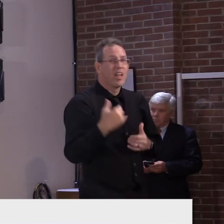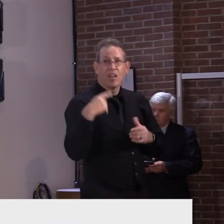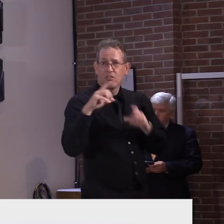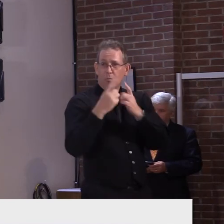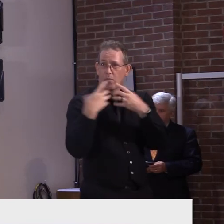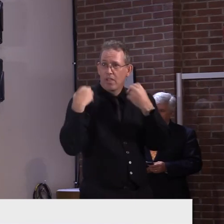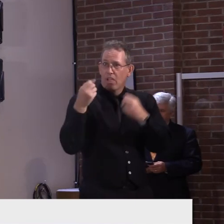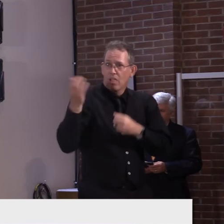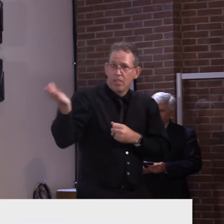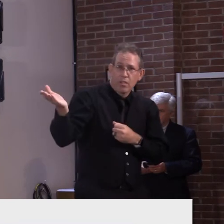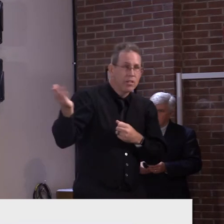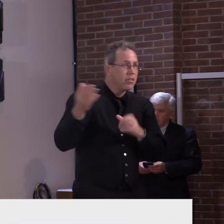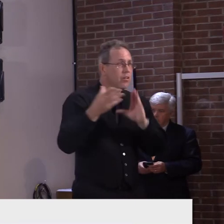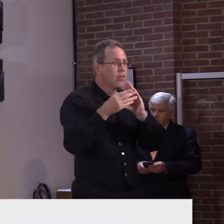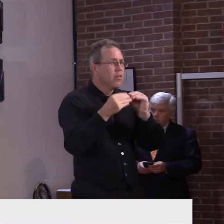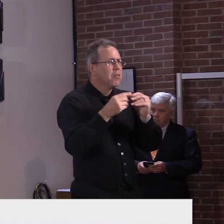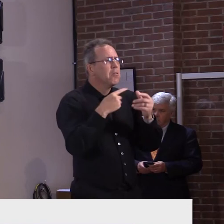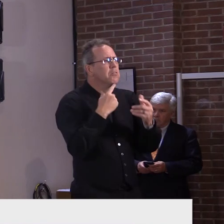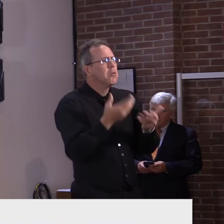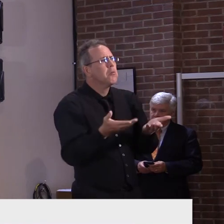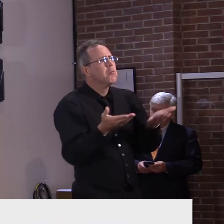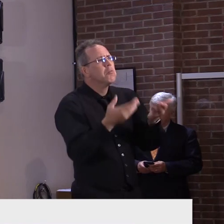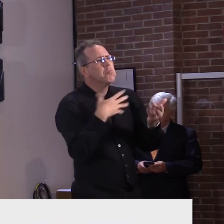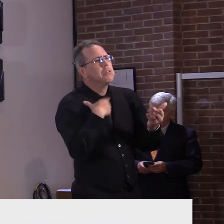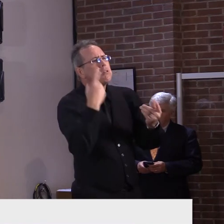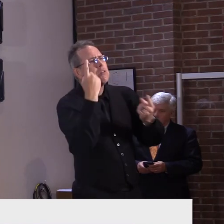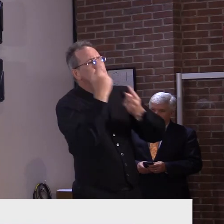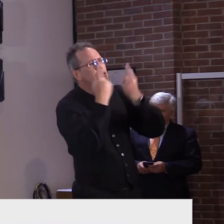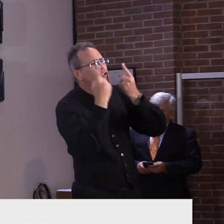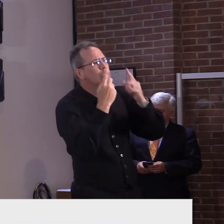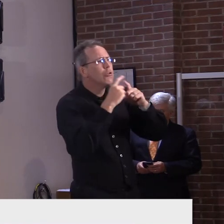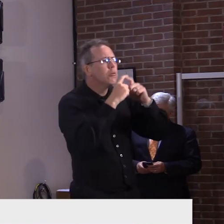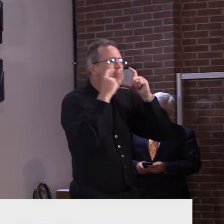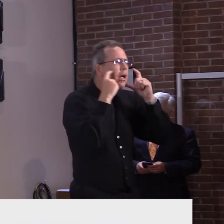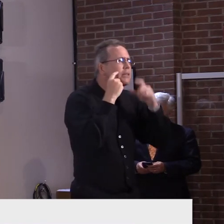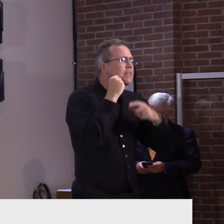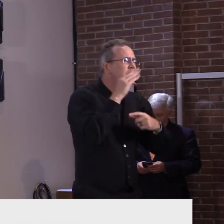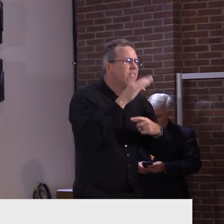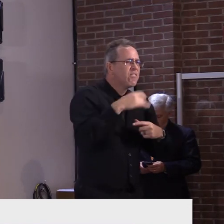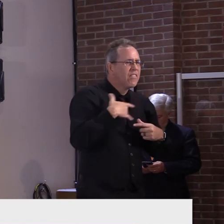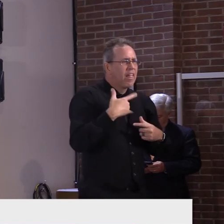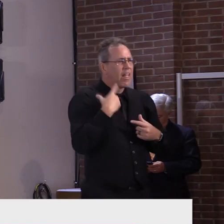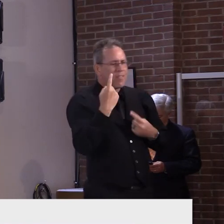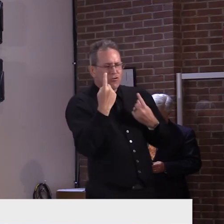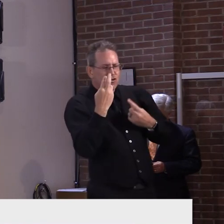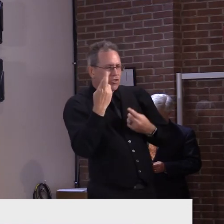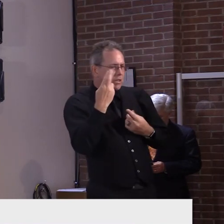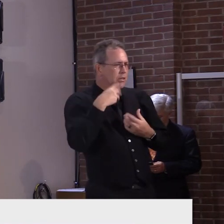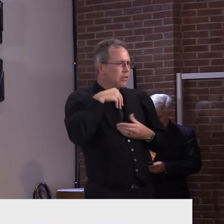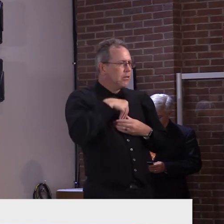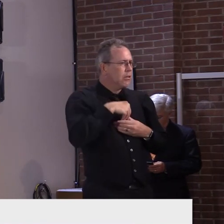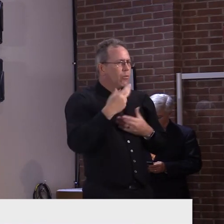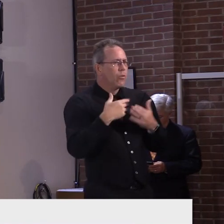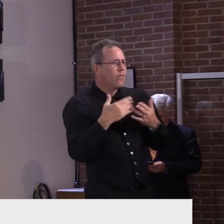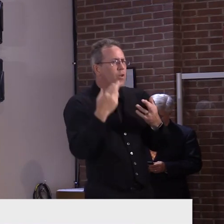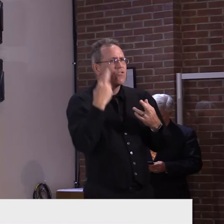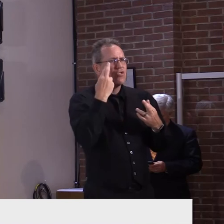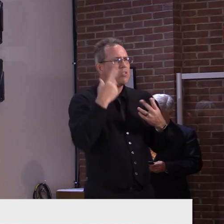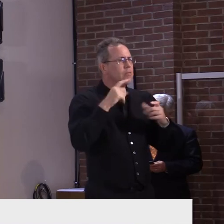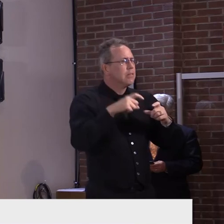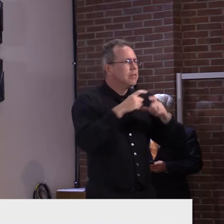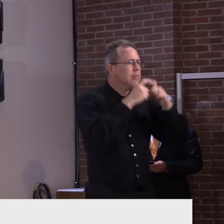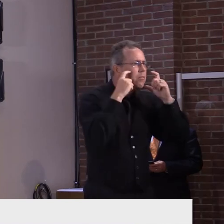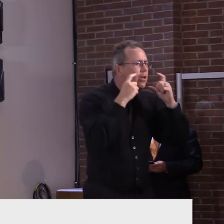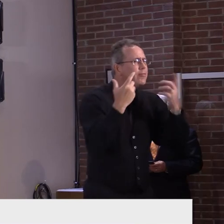consider wearing a mask if you have a special risk category. I think there's a really important distinction there. And I wonder what is